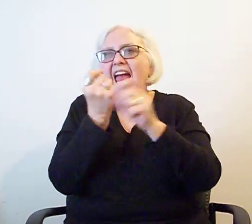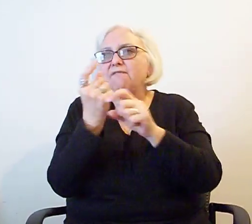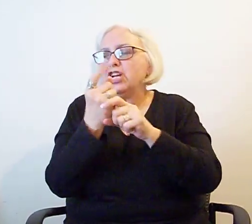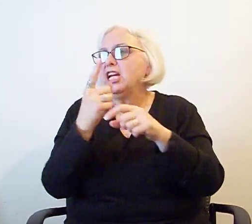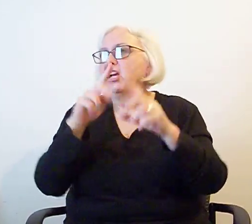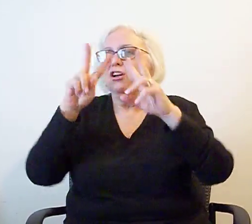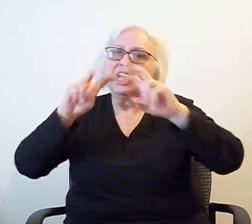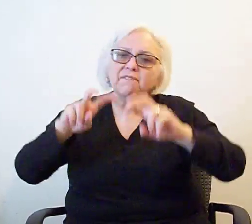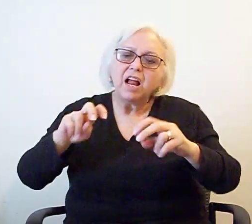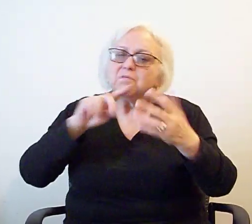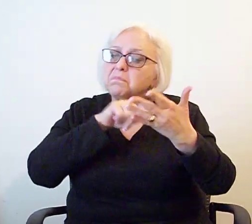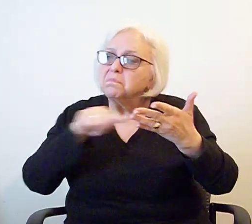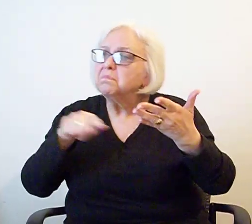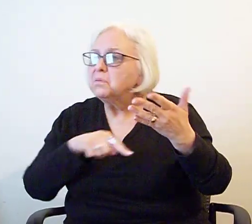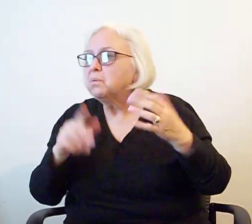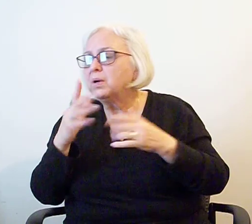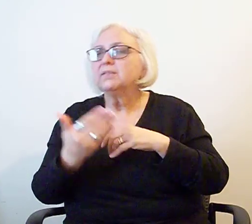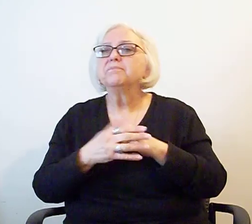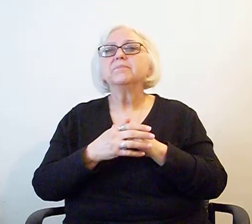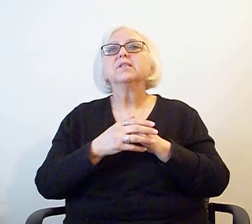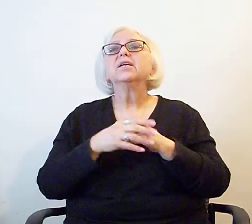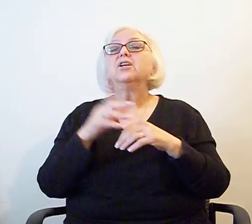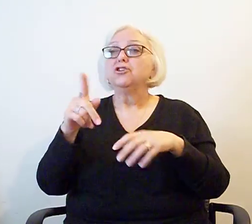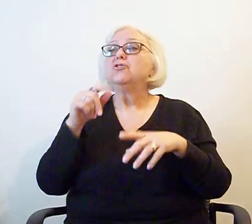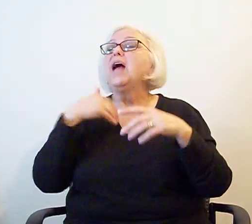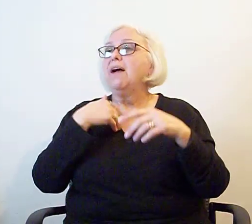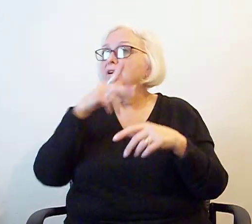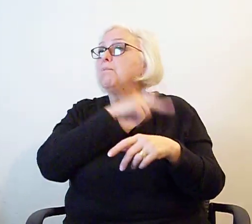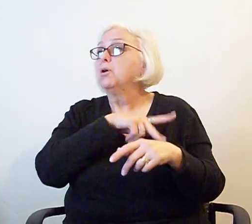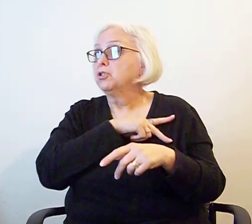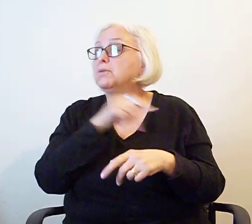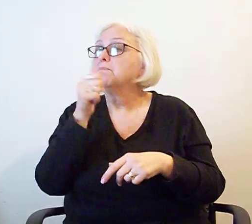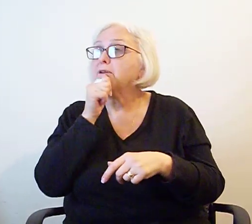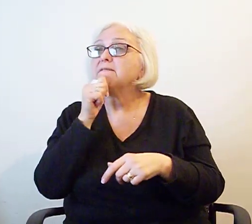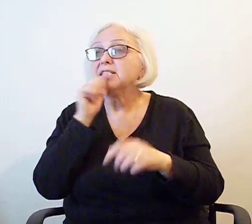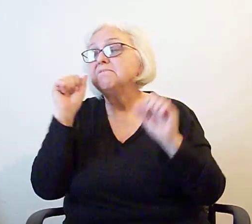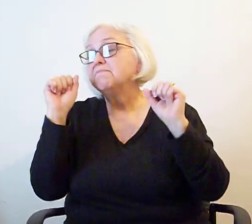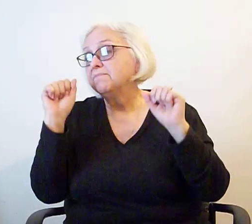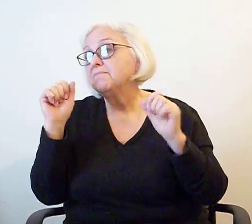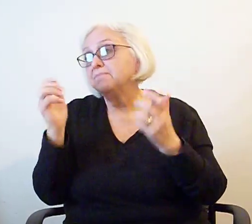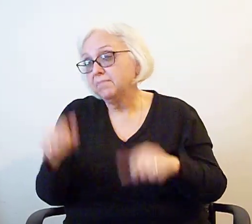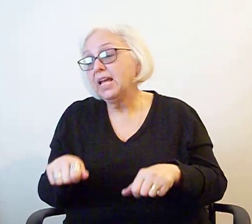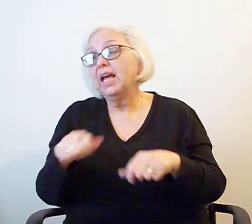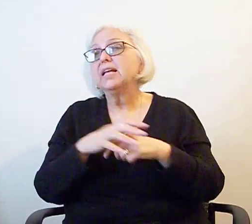You have the right for personal privacy and to manage your own funds.